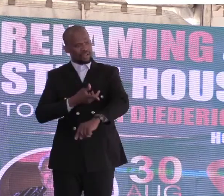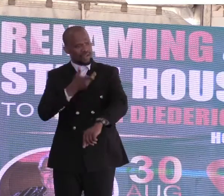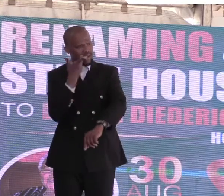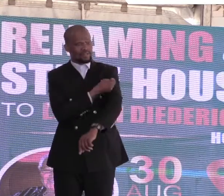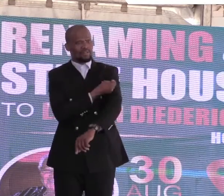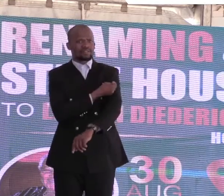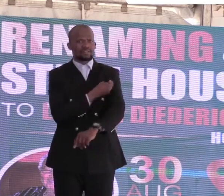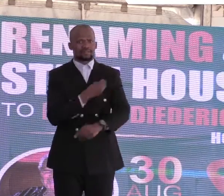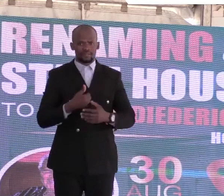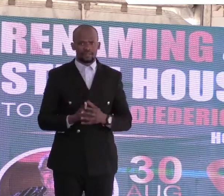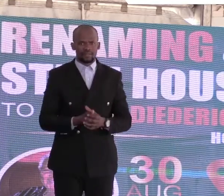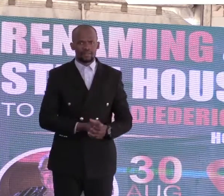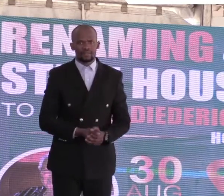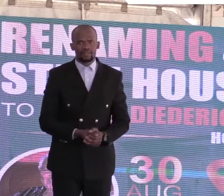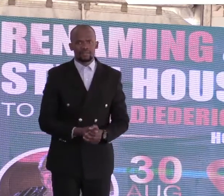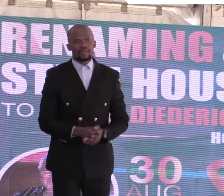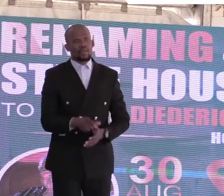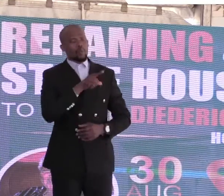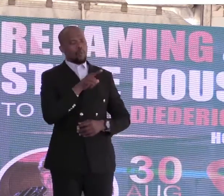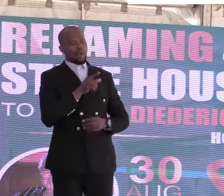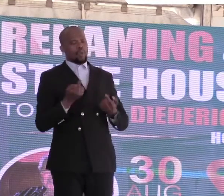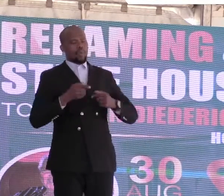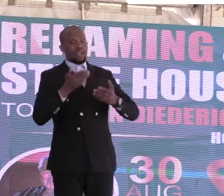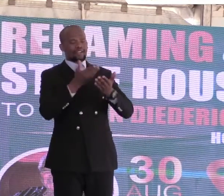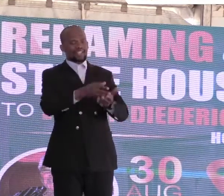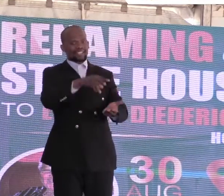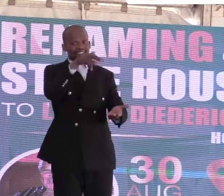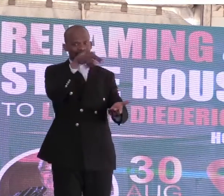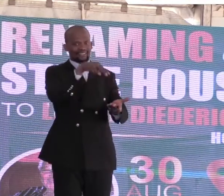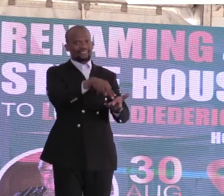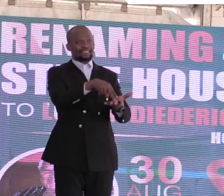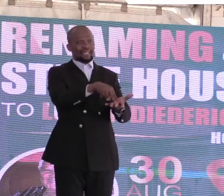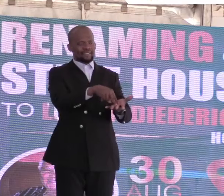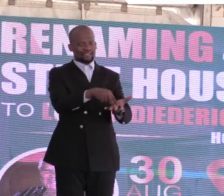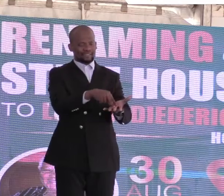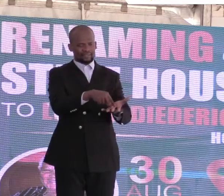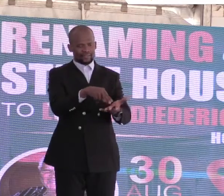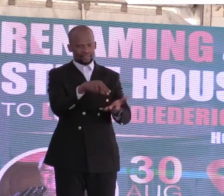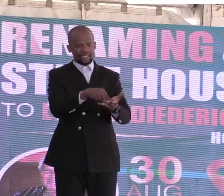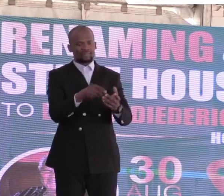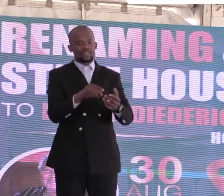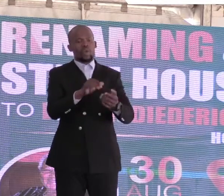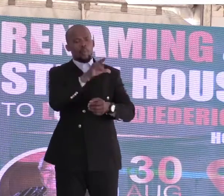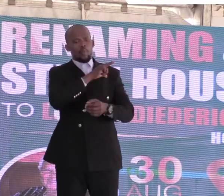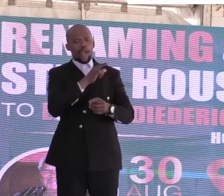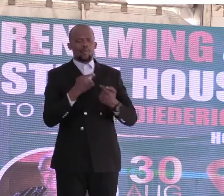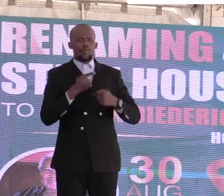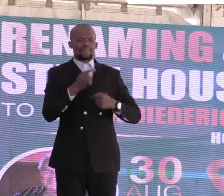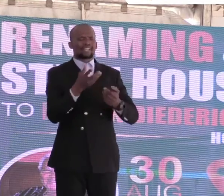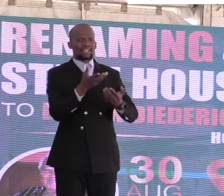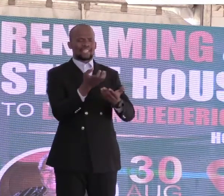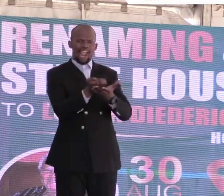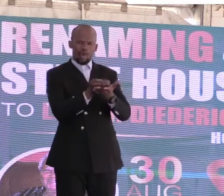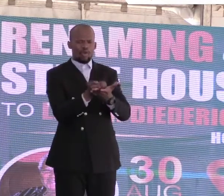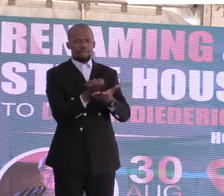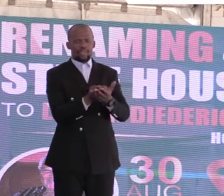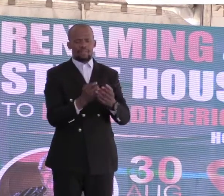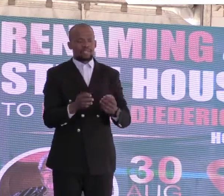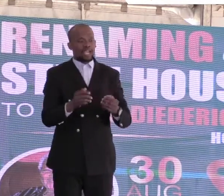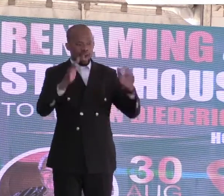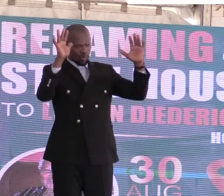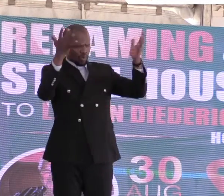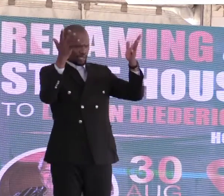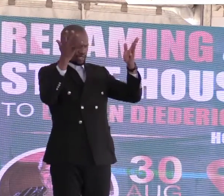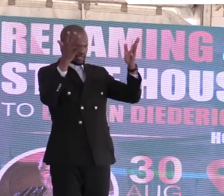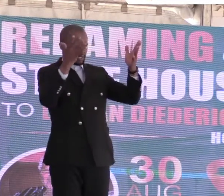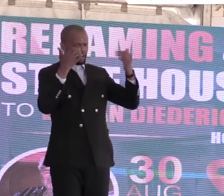that we can stand a better chance of getting our economy back on its feet. I want to congratulate the Department of Health. I think